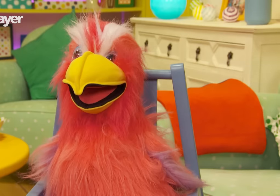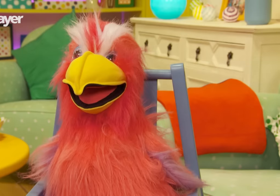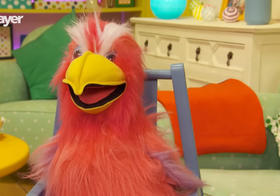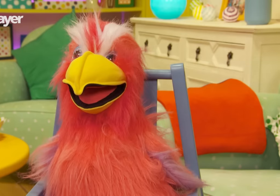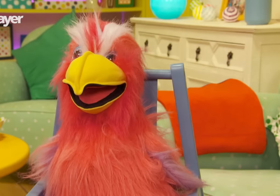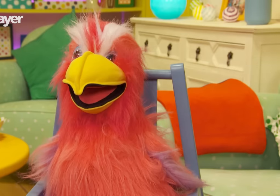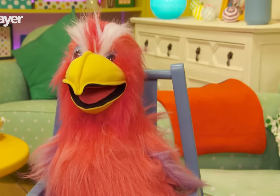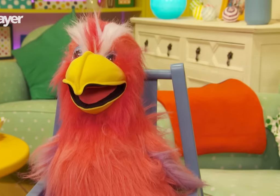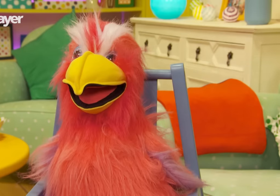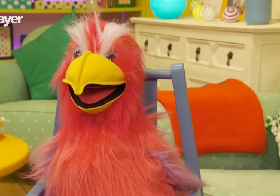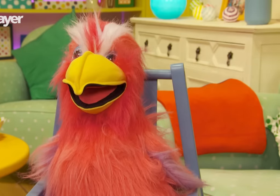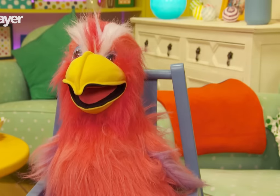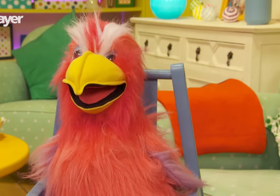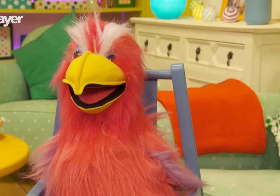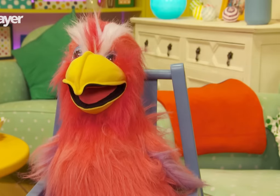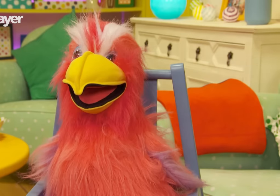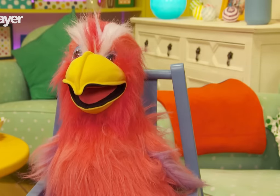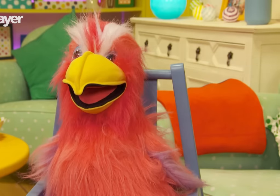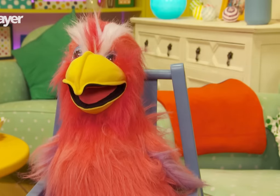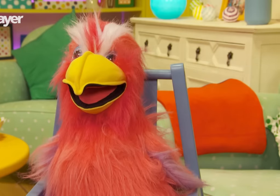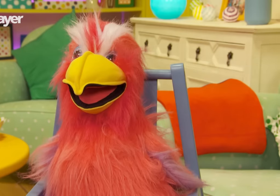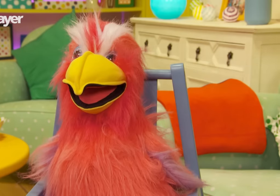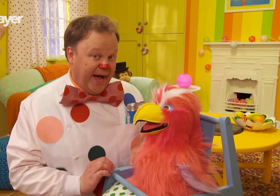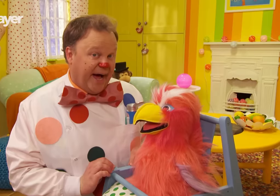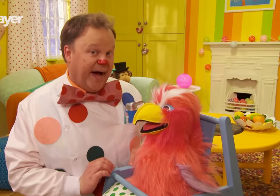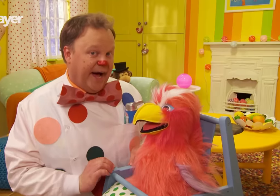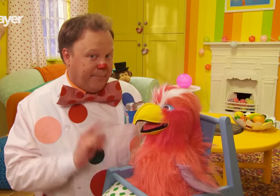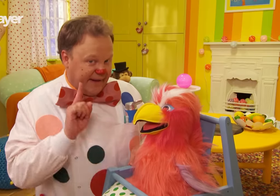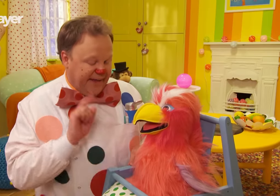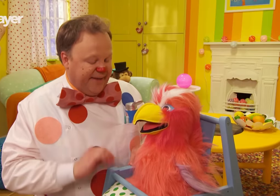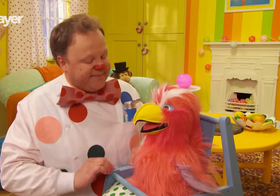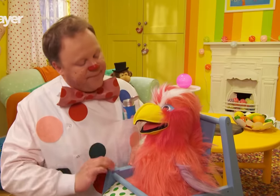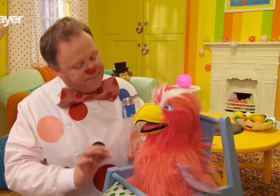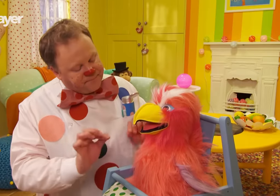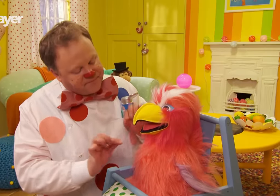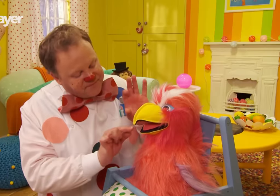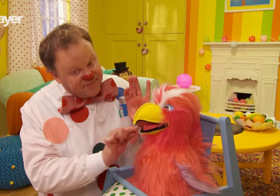Mrs. Squawk, would you open wide and say, please?